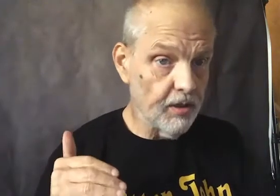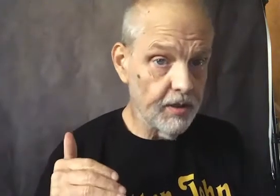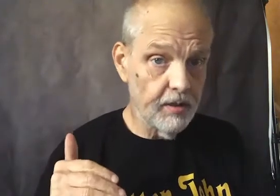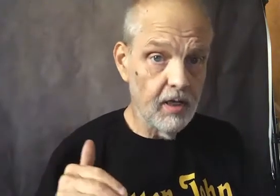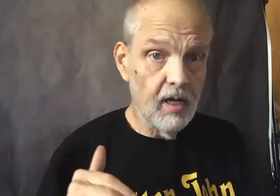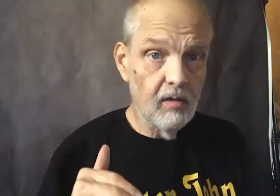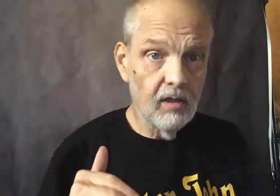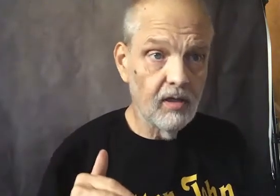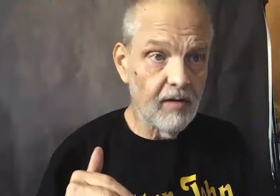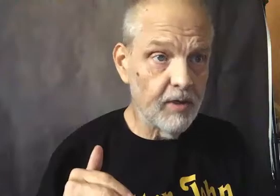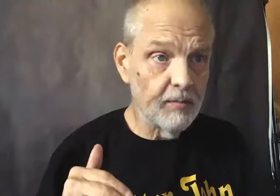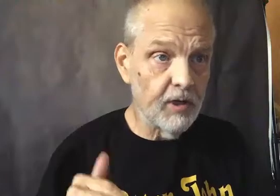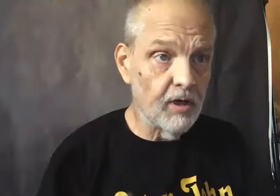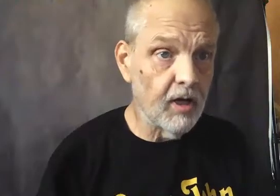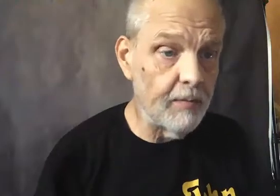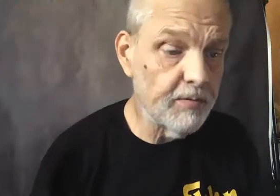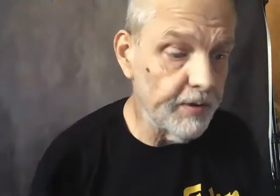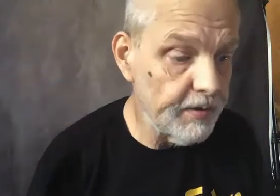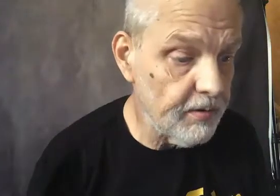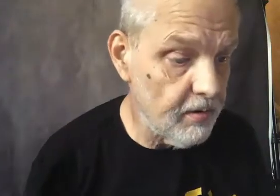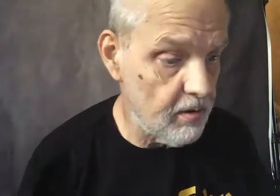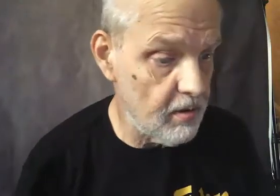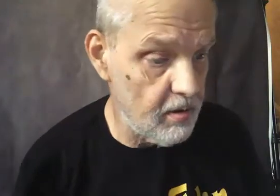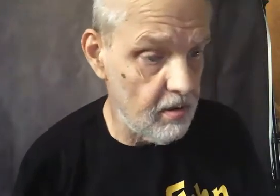started. Could everybody put on your cameras, please?